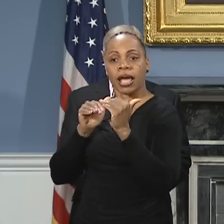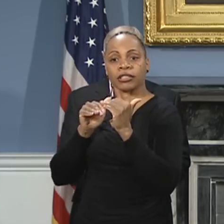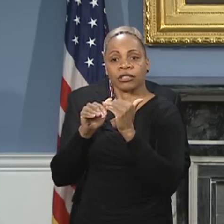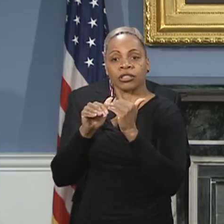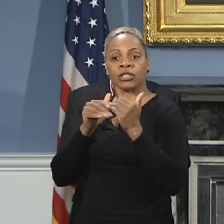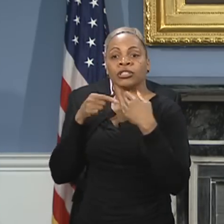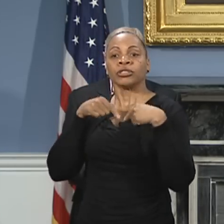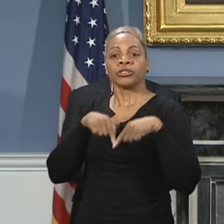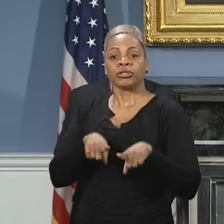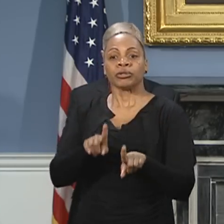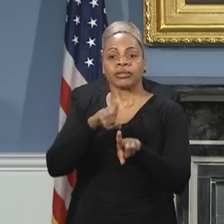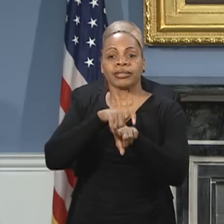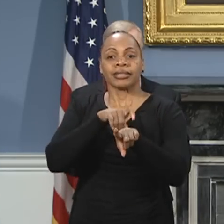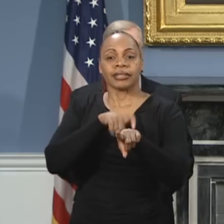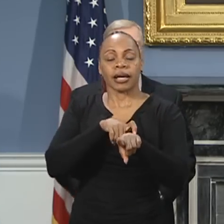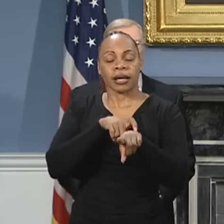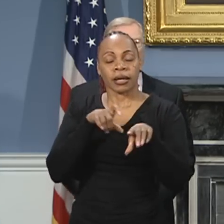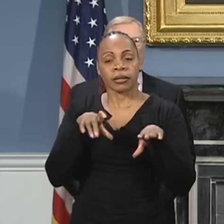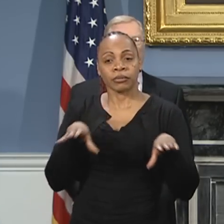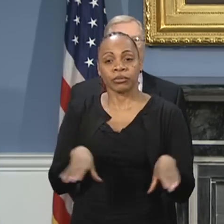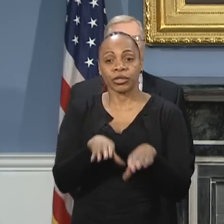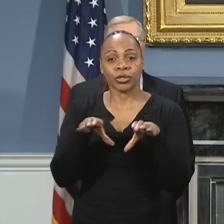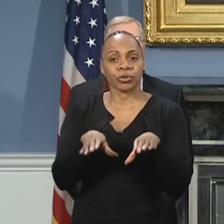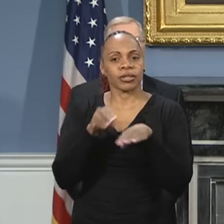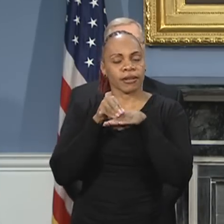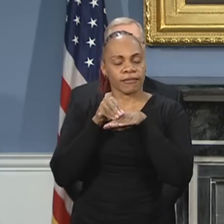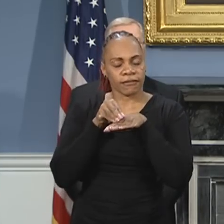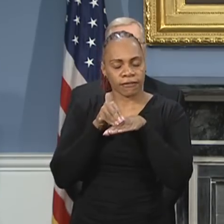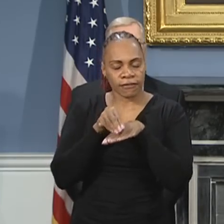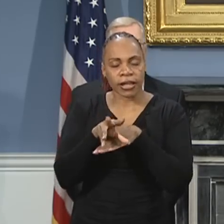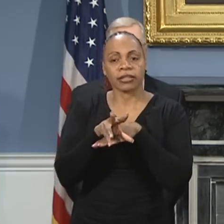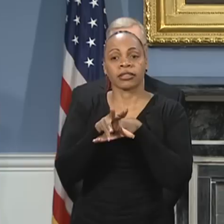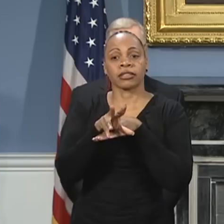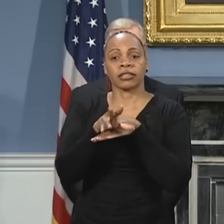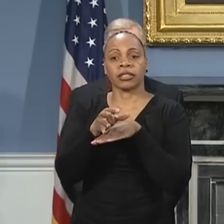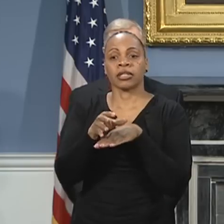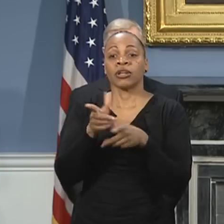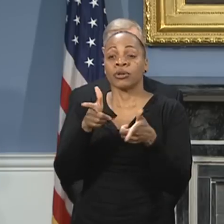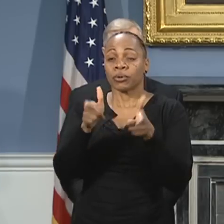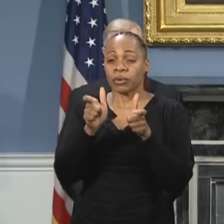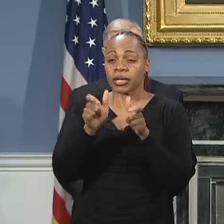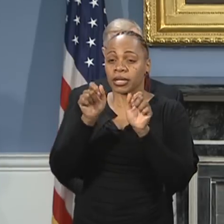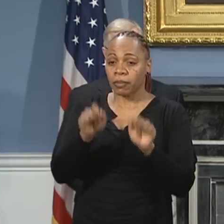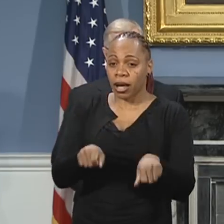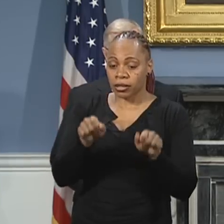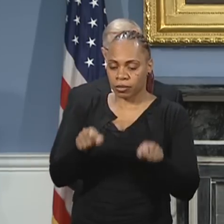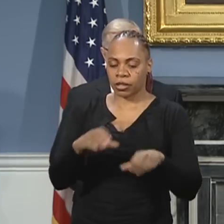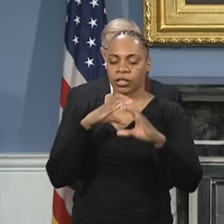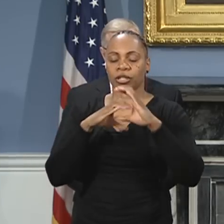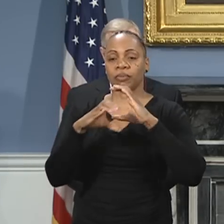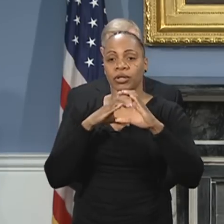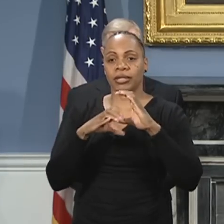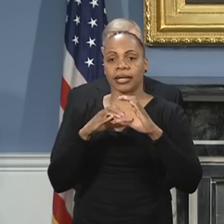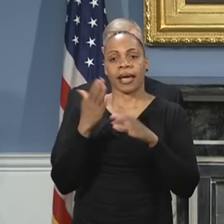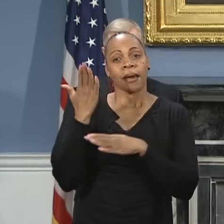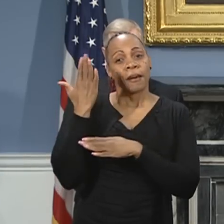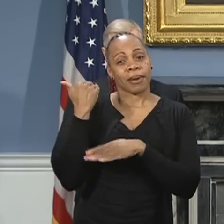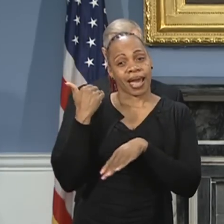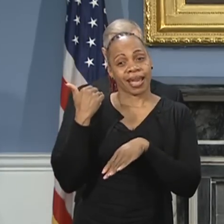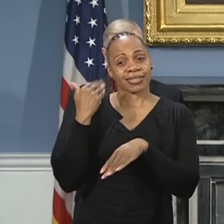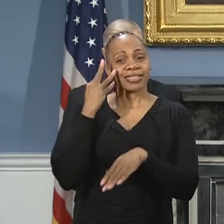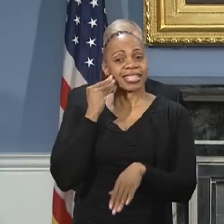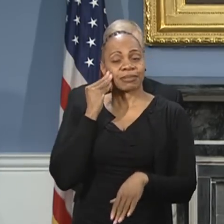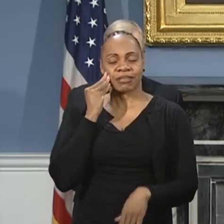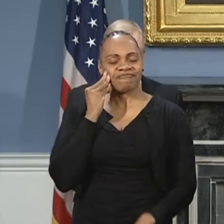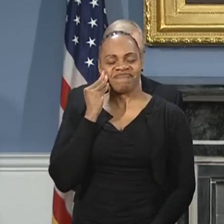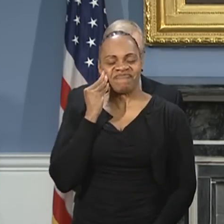we have, that we do it as effectively and quickly as possible, and that we communicate as much as possible to them. Clearly, last time we didn't do all those things